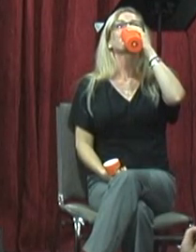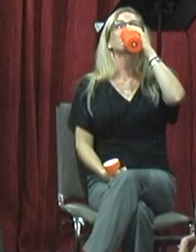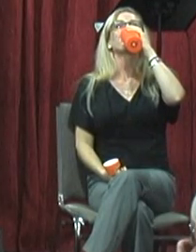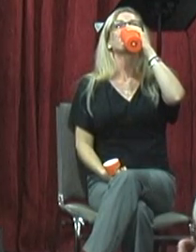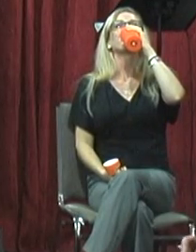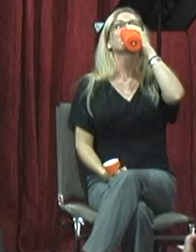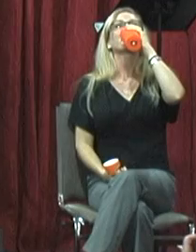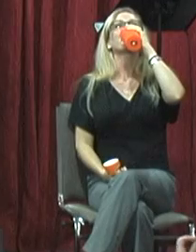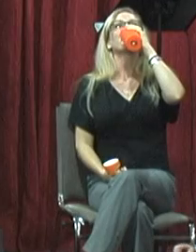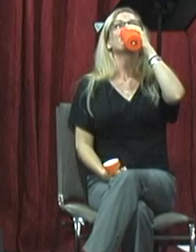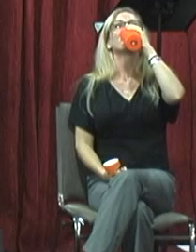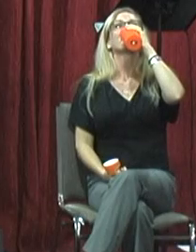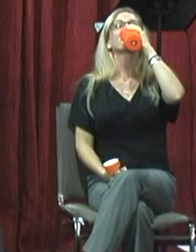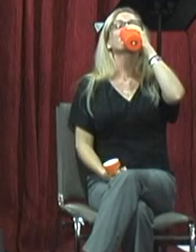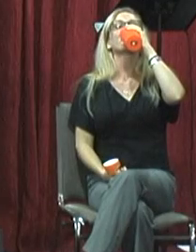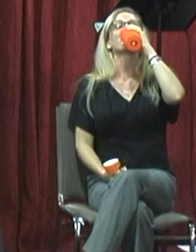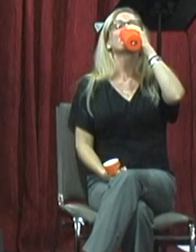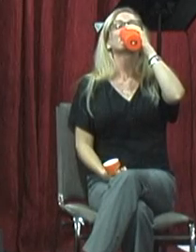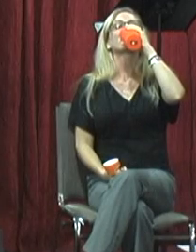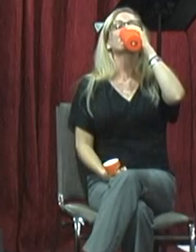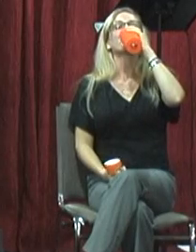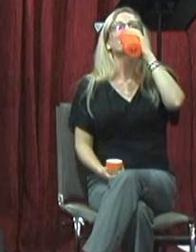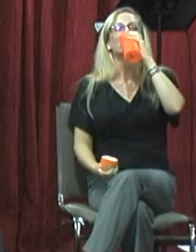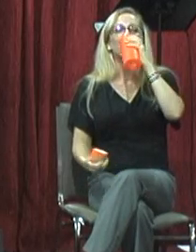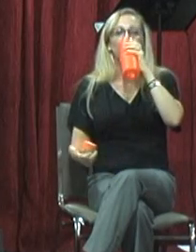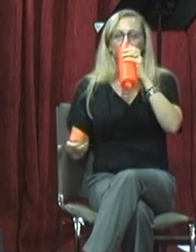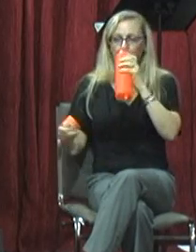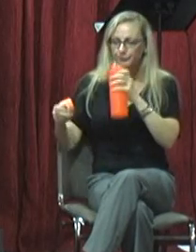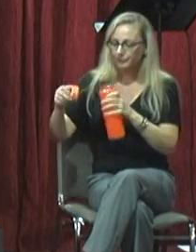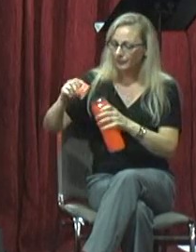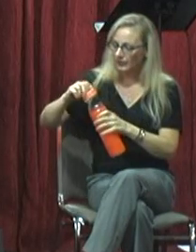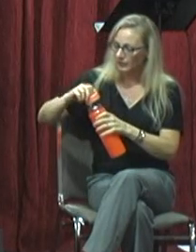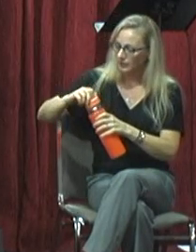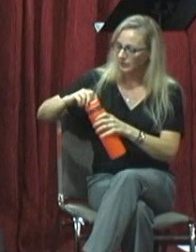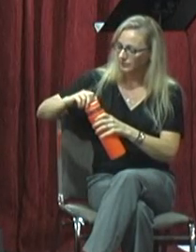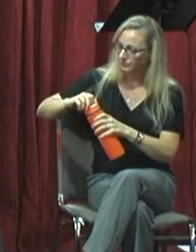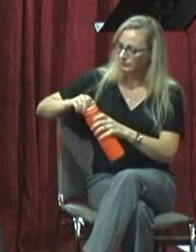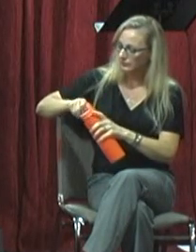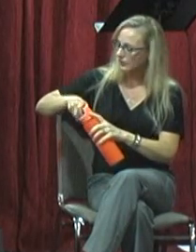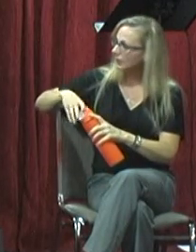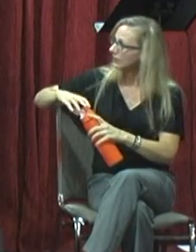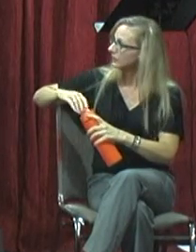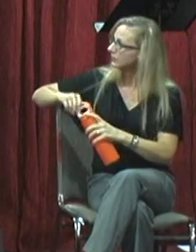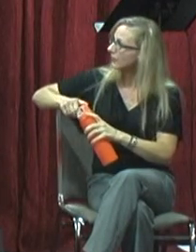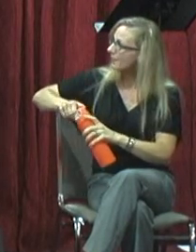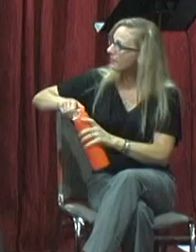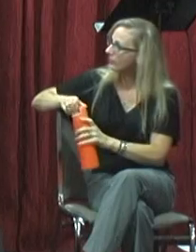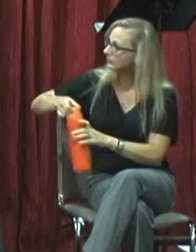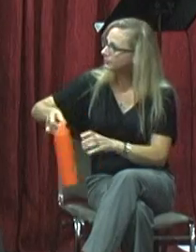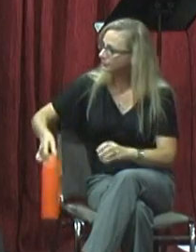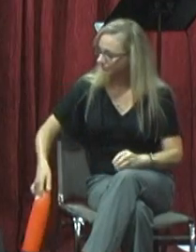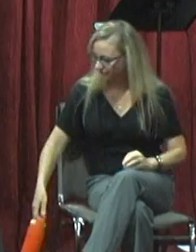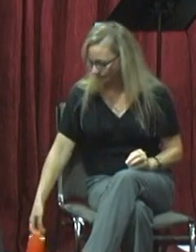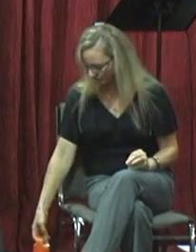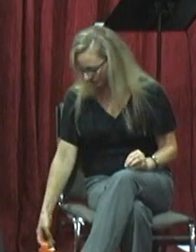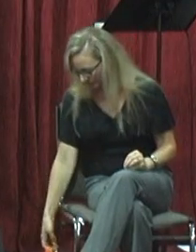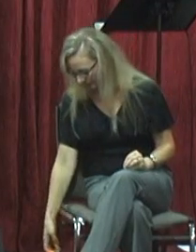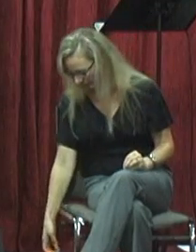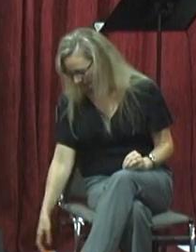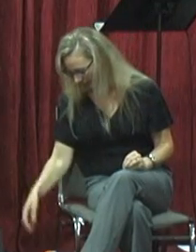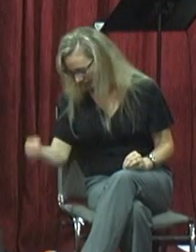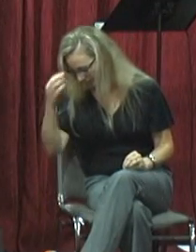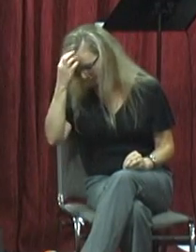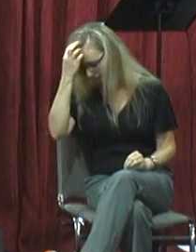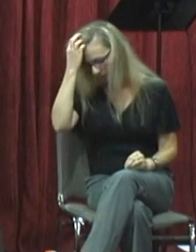so that they may minister to me as Kohanim, or priests. And what was interesting about this